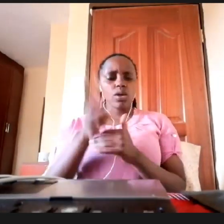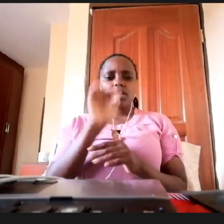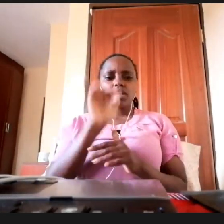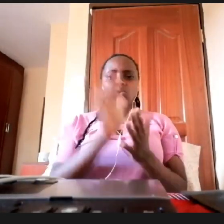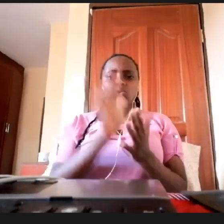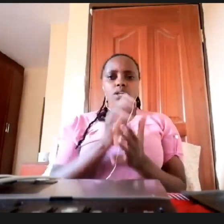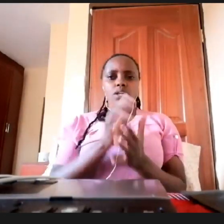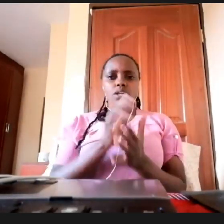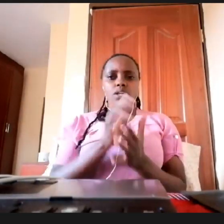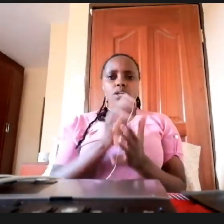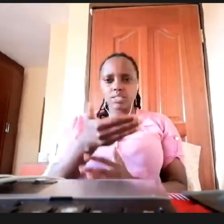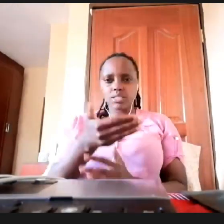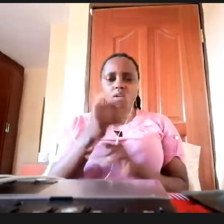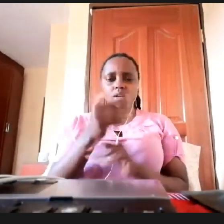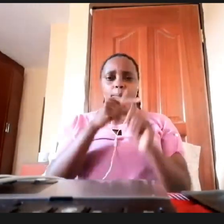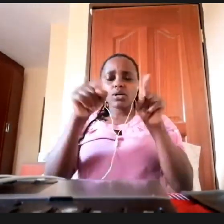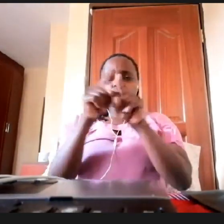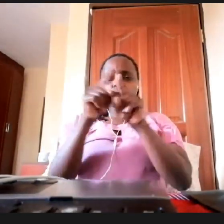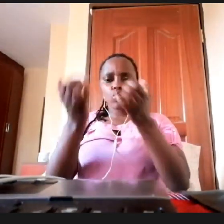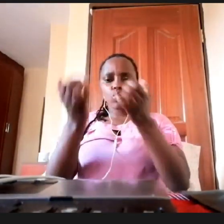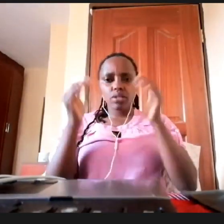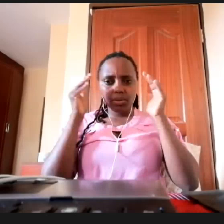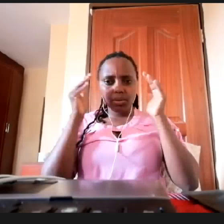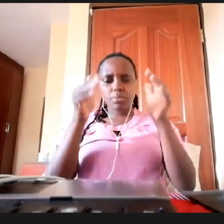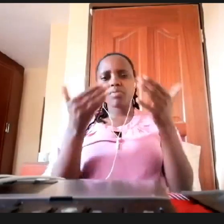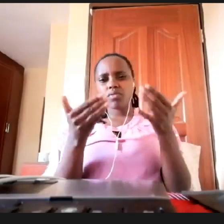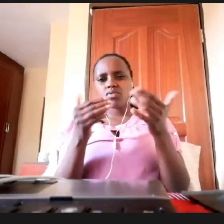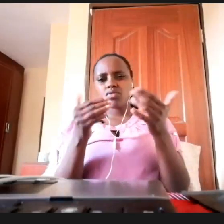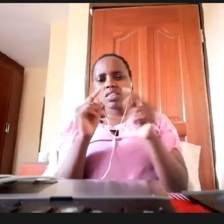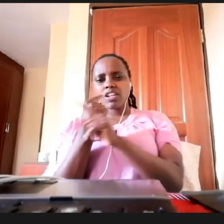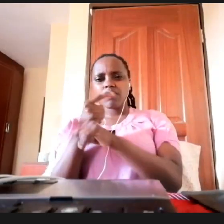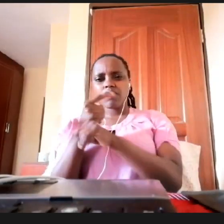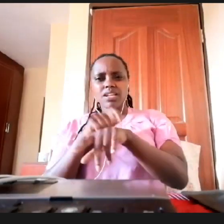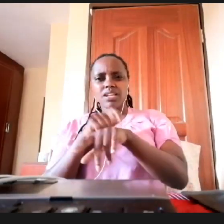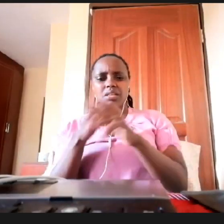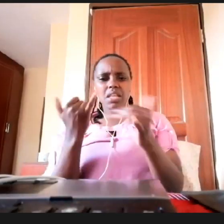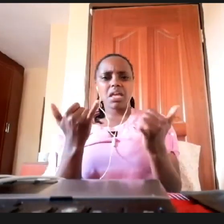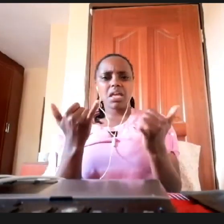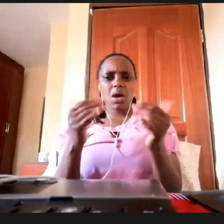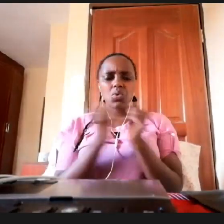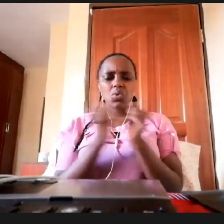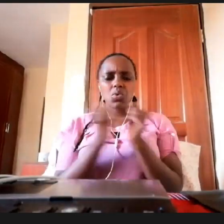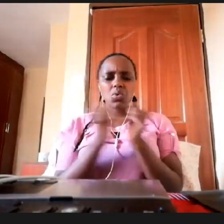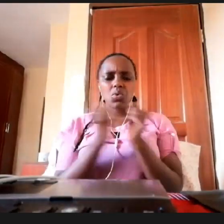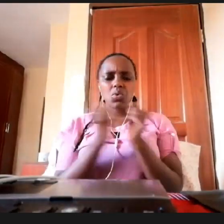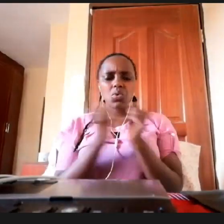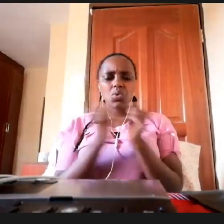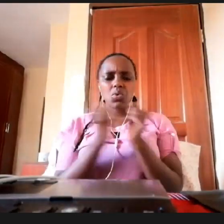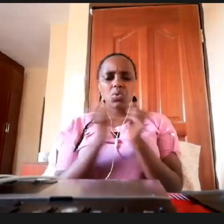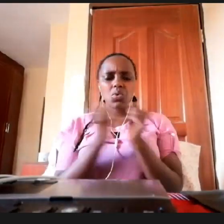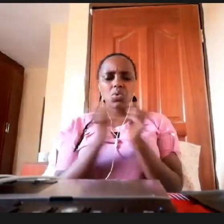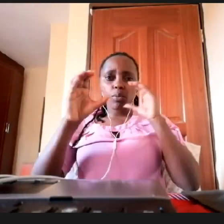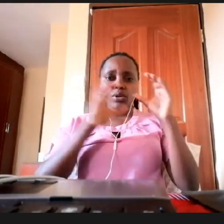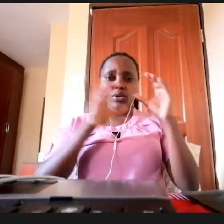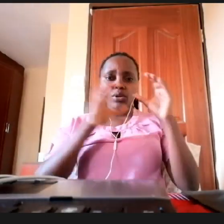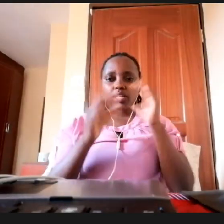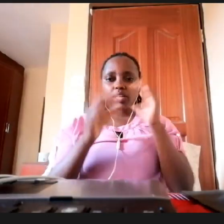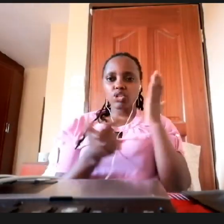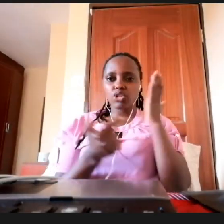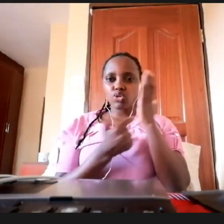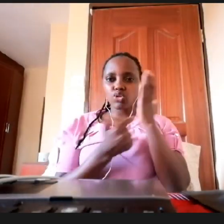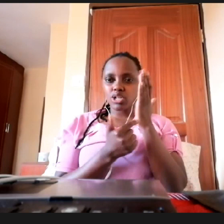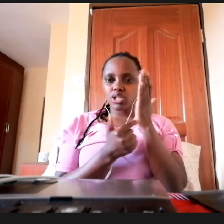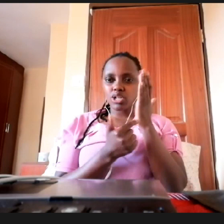but also we need to look at the times. Nowadays, with the communication technology that is